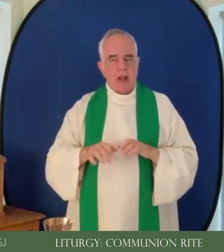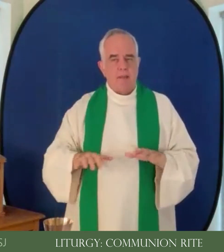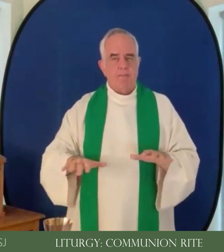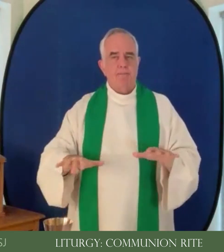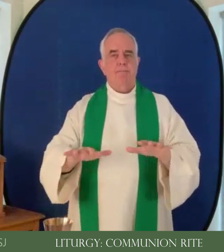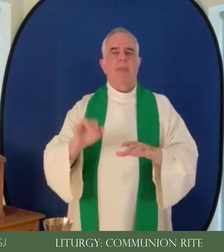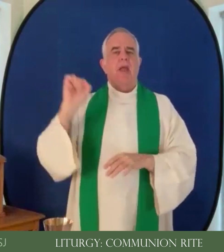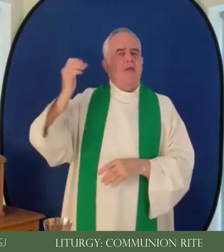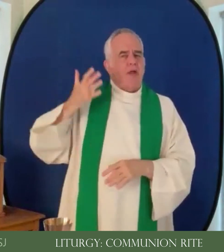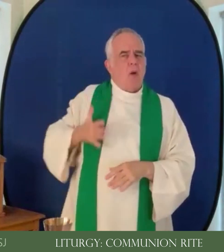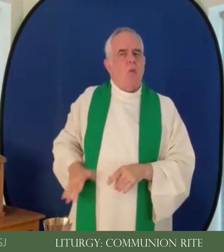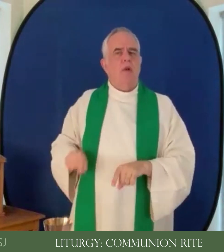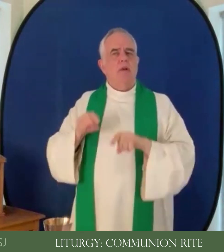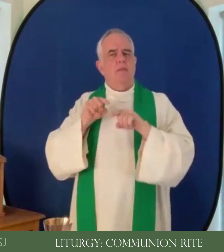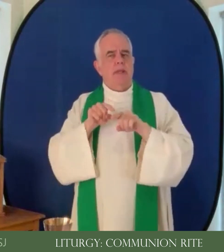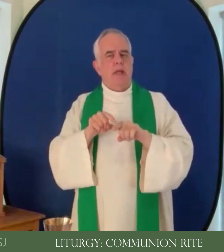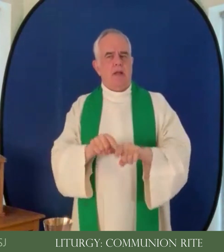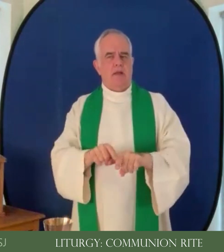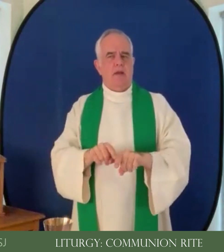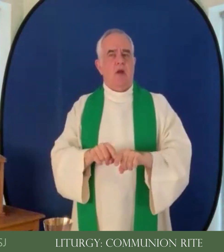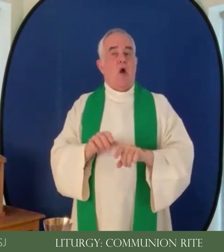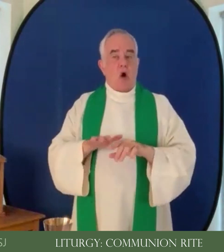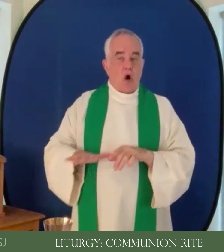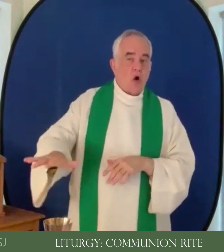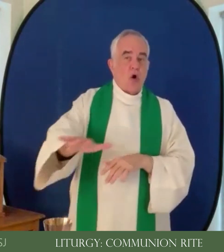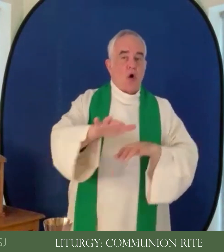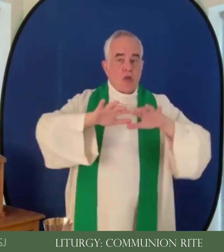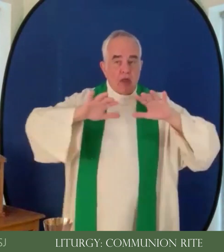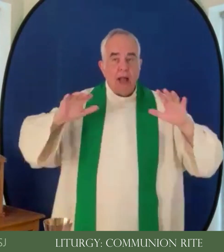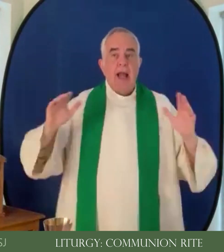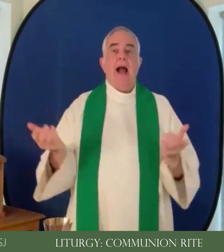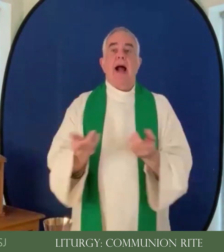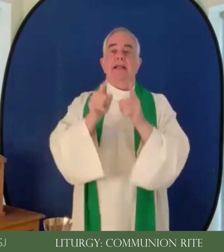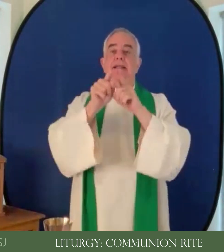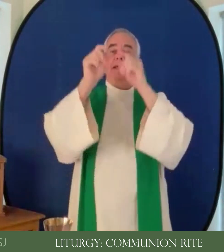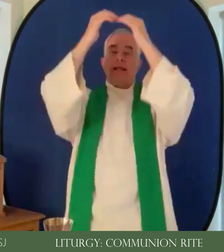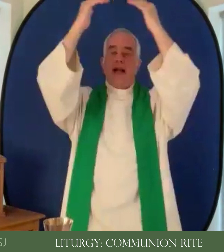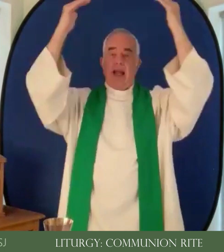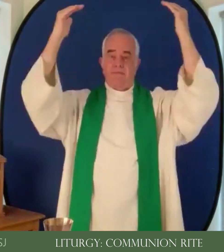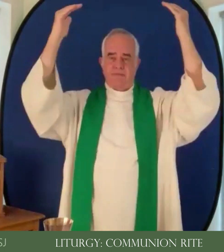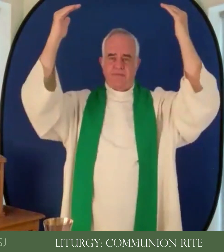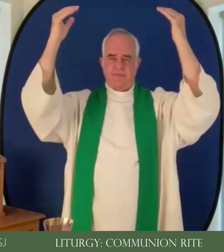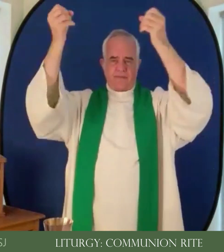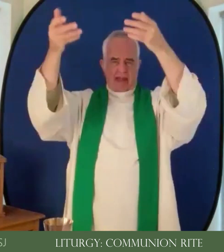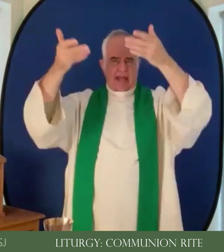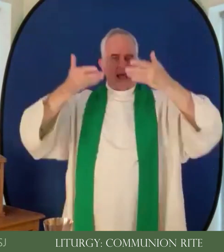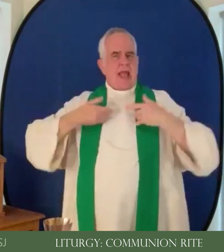come, thy will be done, on earth as it is in heaven.